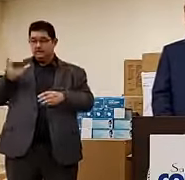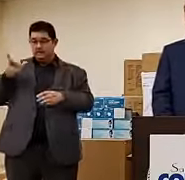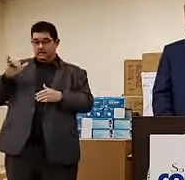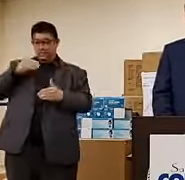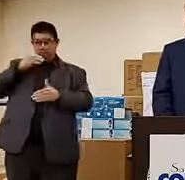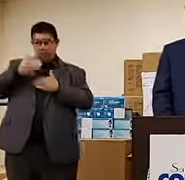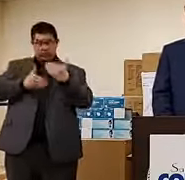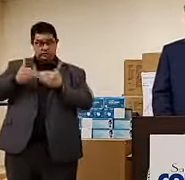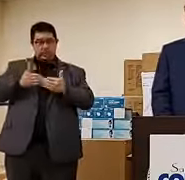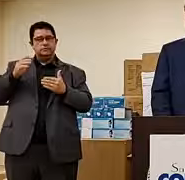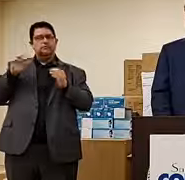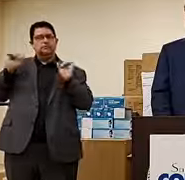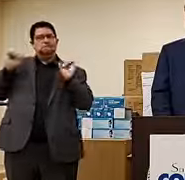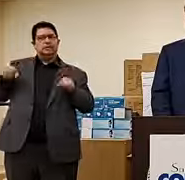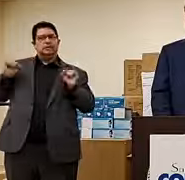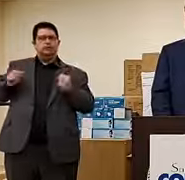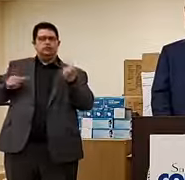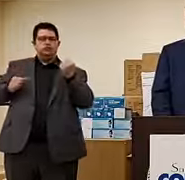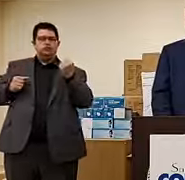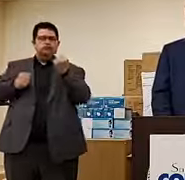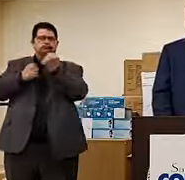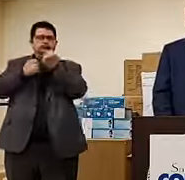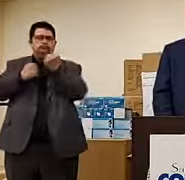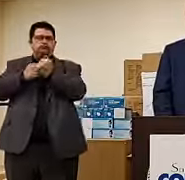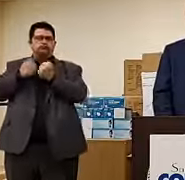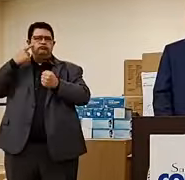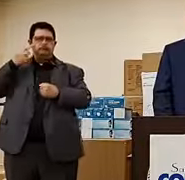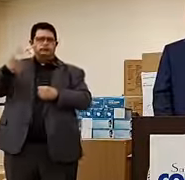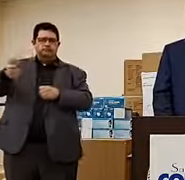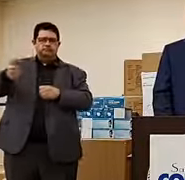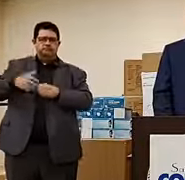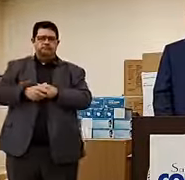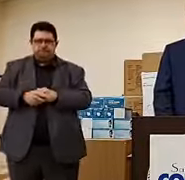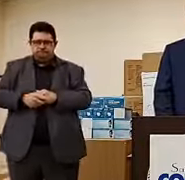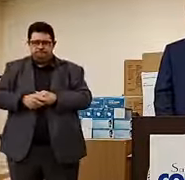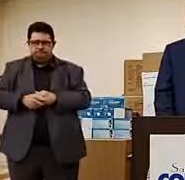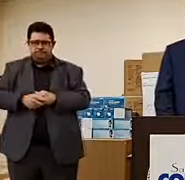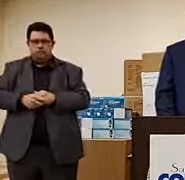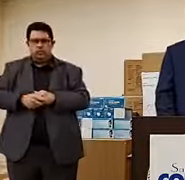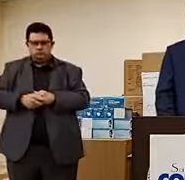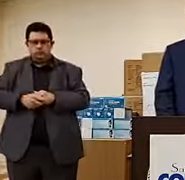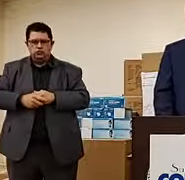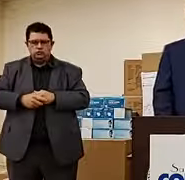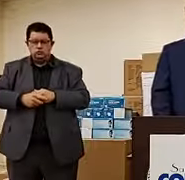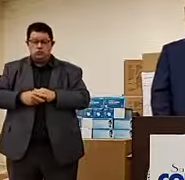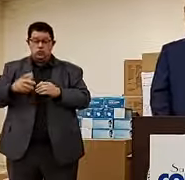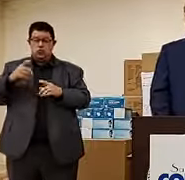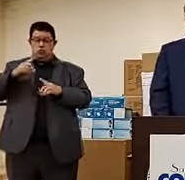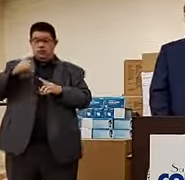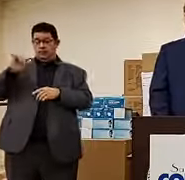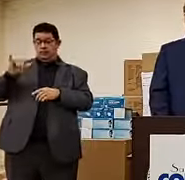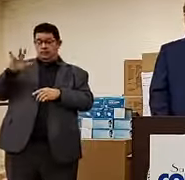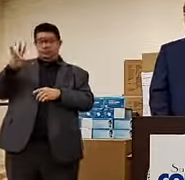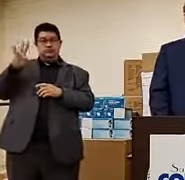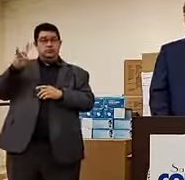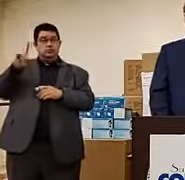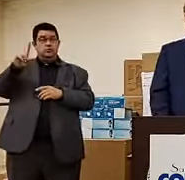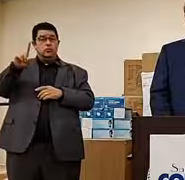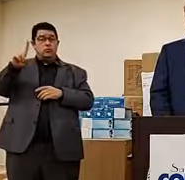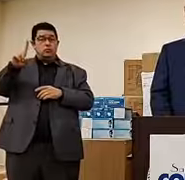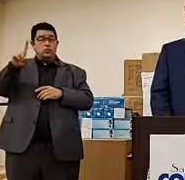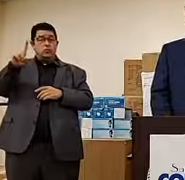able to advocate for themselves. Their voices were heard. So we'll review the $7 million that was identified